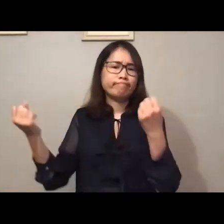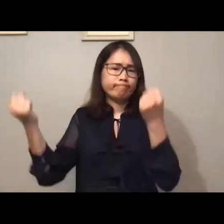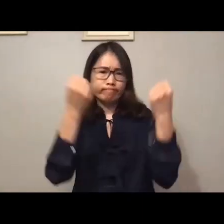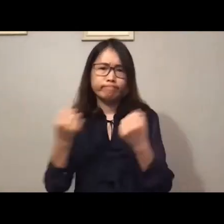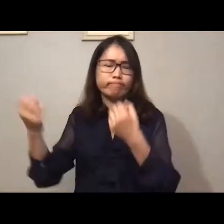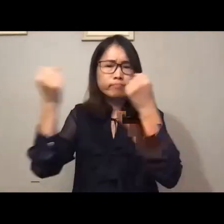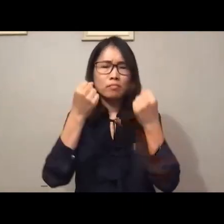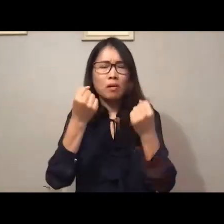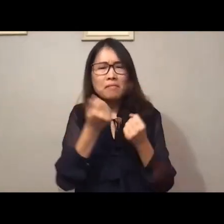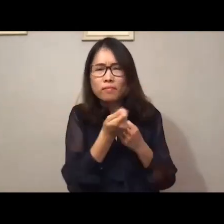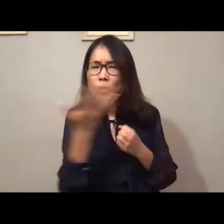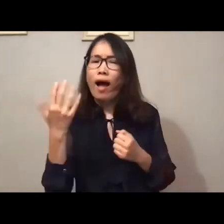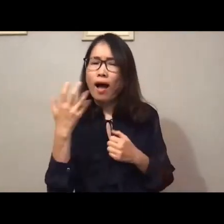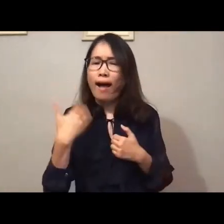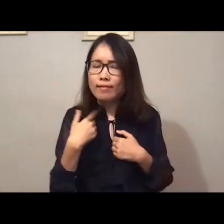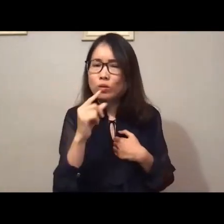400 students.